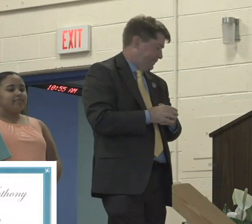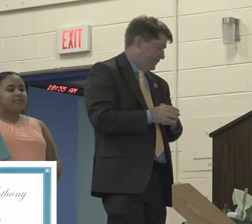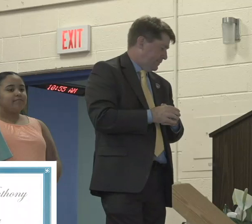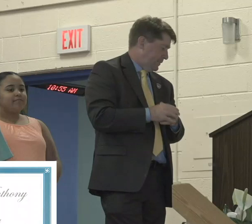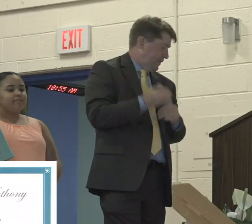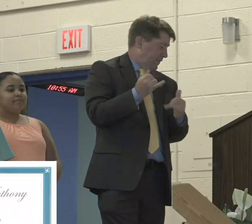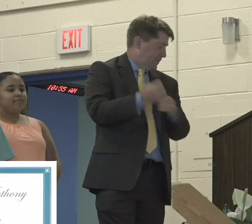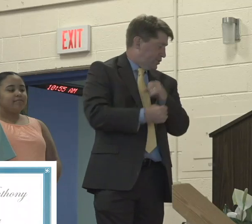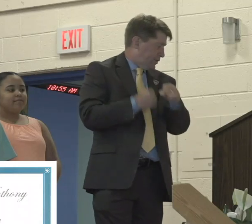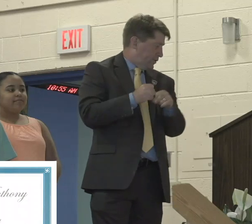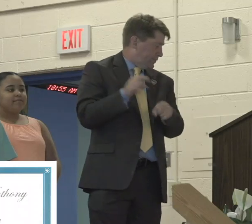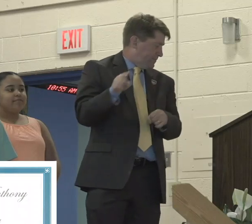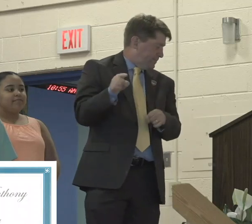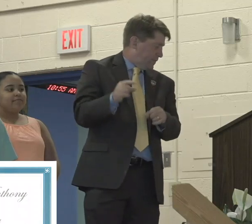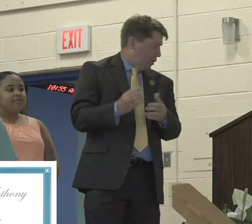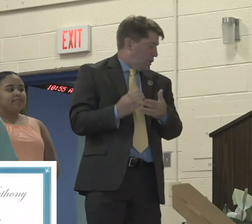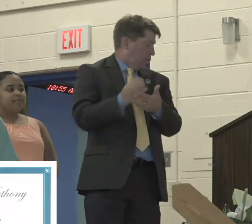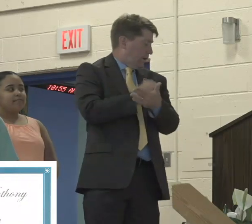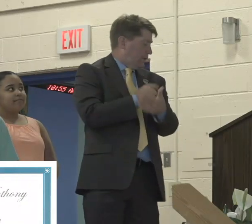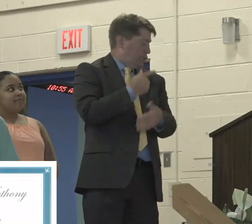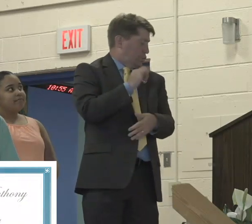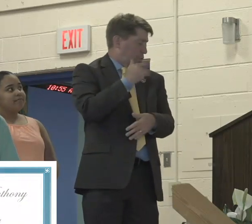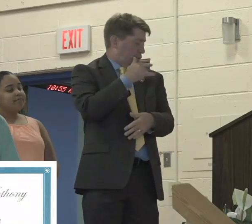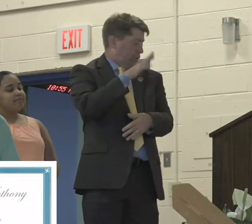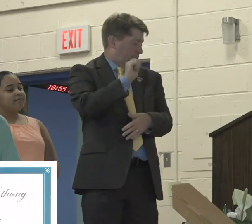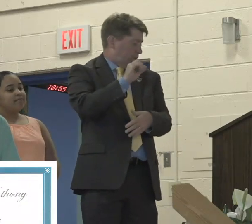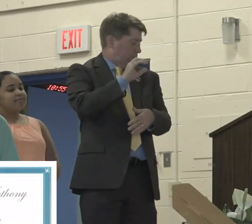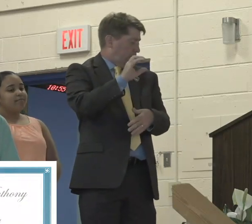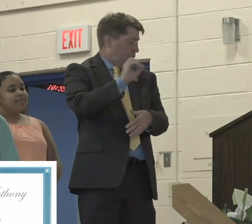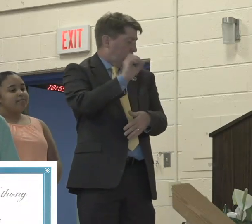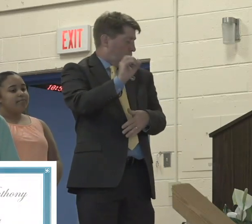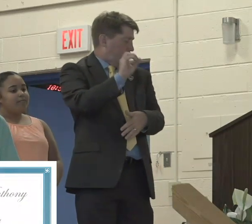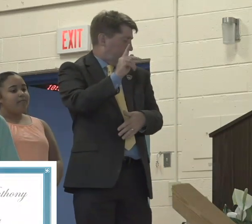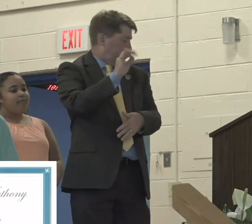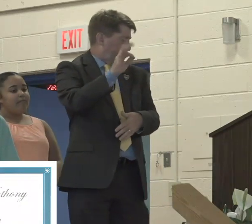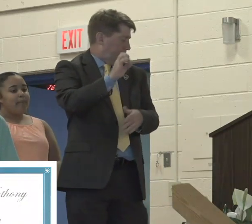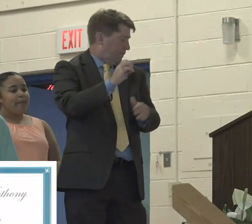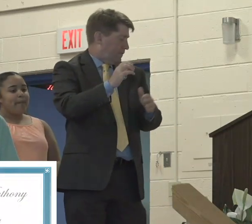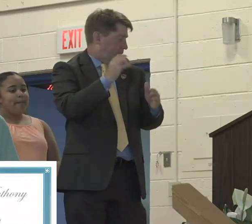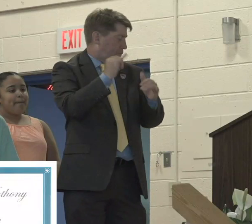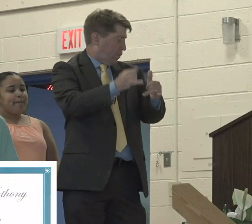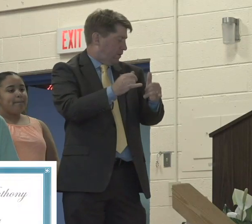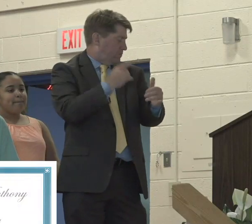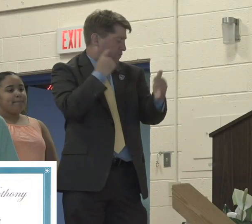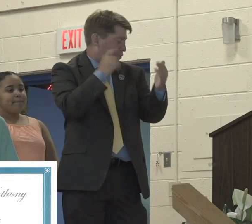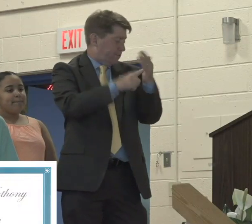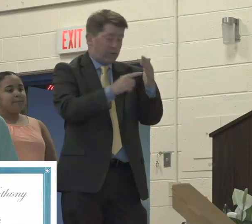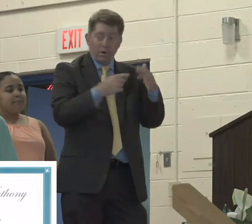and creative in all of their classes. And this is why they have received the Georgia O'Keeffe